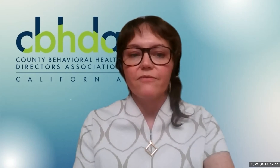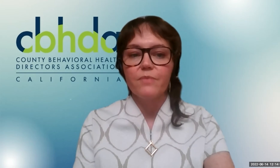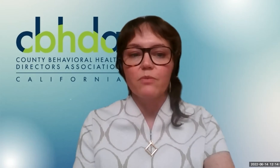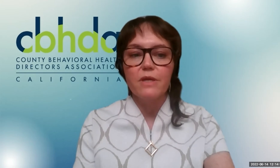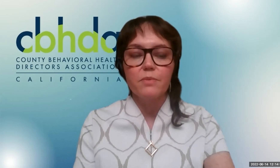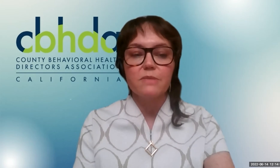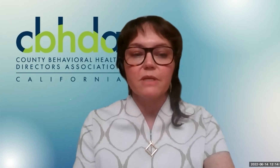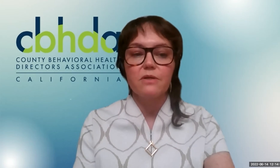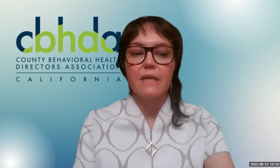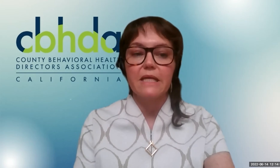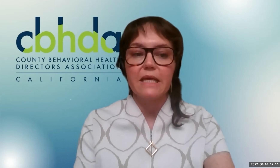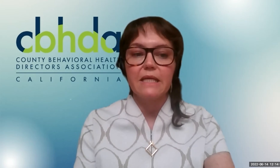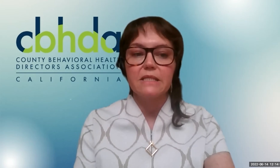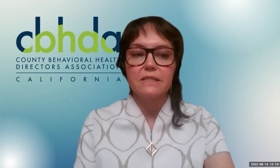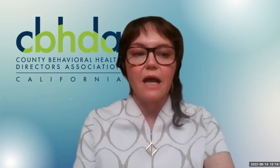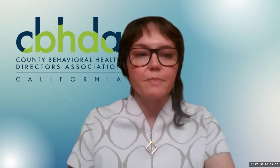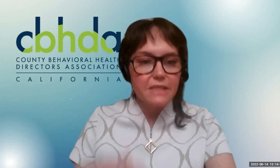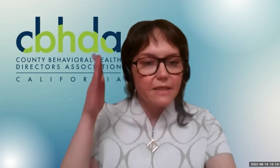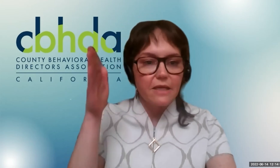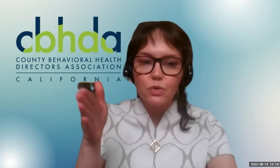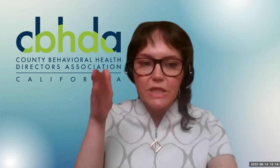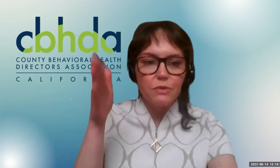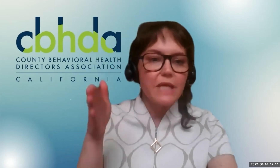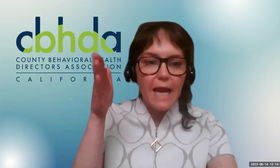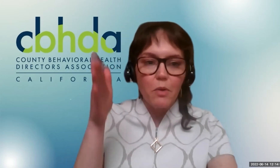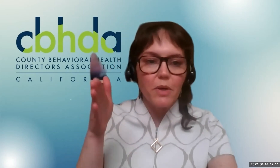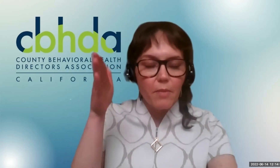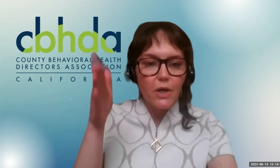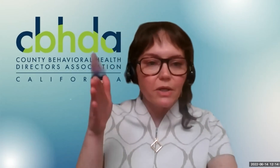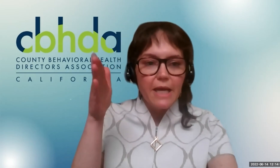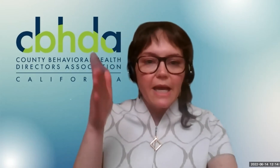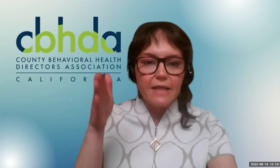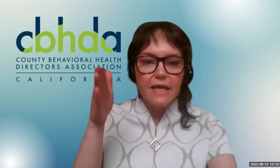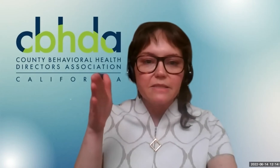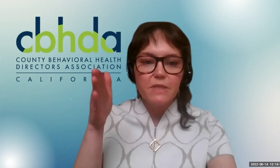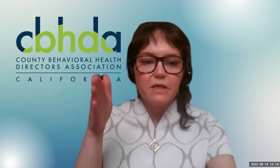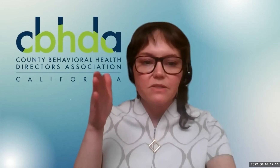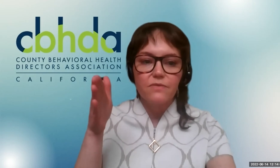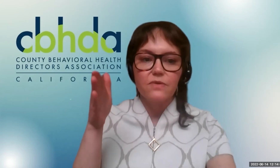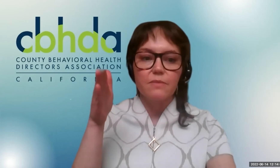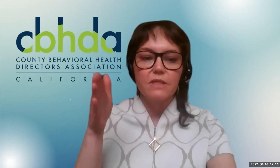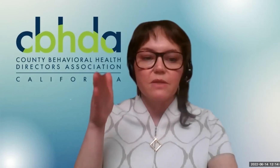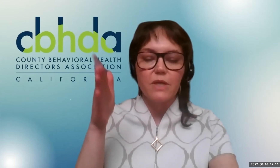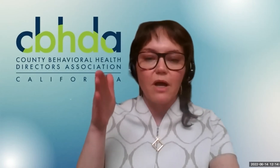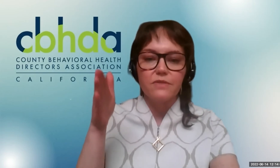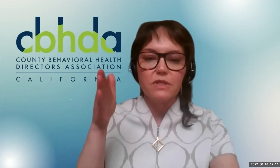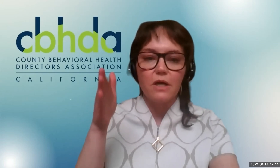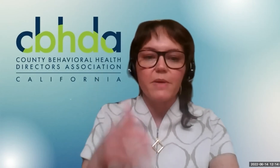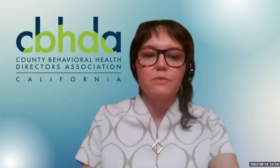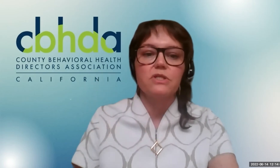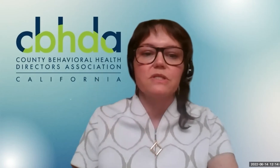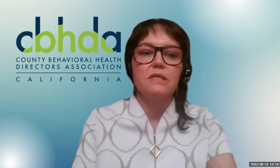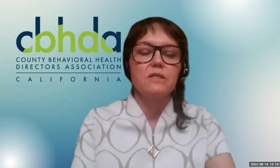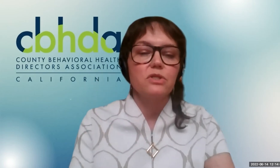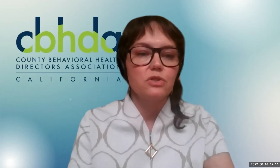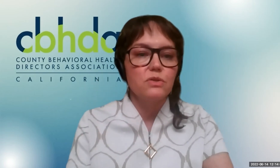that reimbursement under Medicaid stops at that 23-hour mark. And that's because of something that we often talk